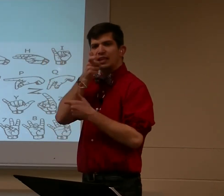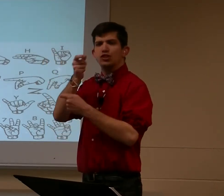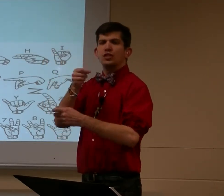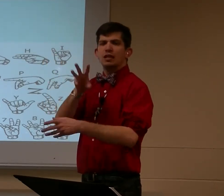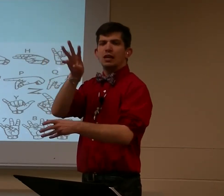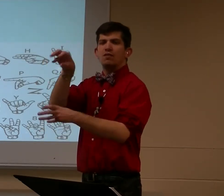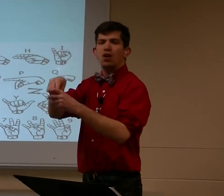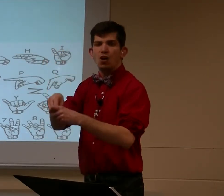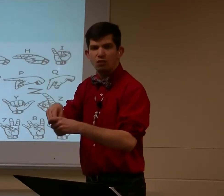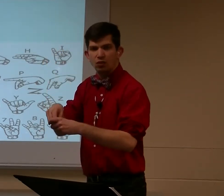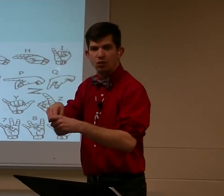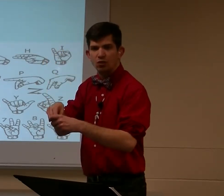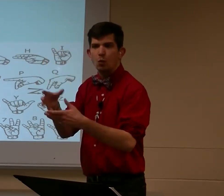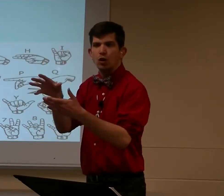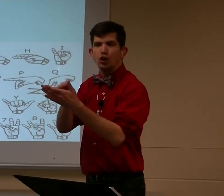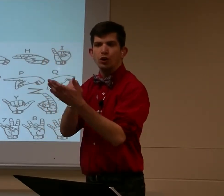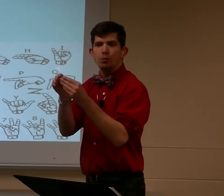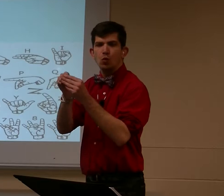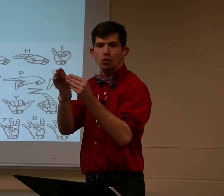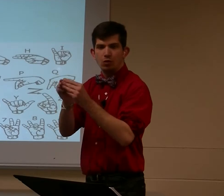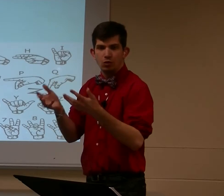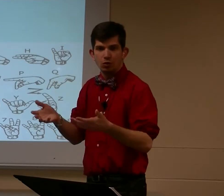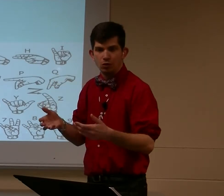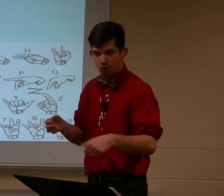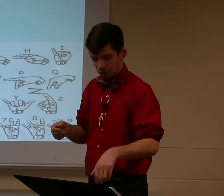interested and get involved and want to learn more.